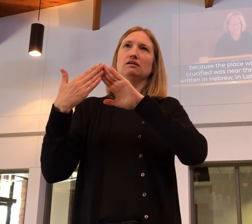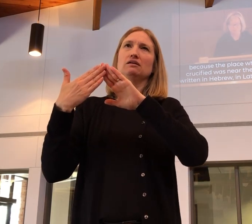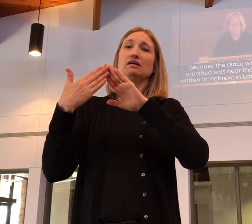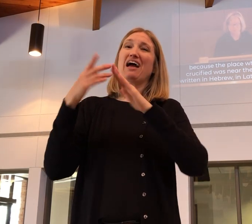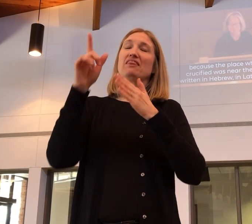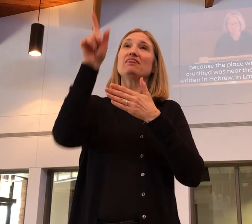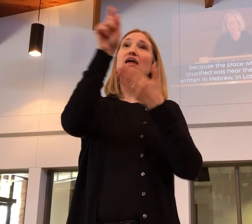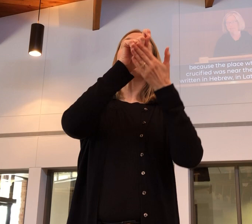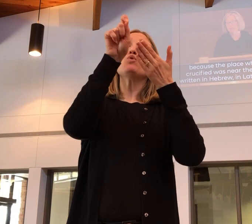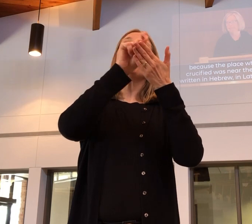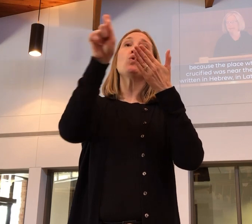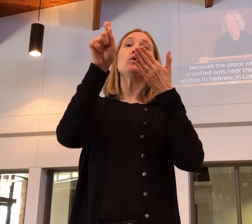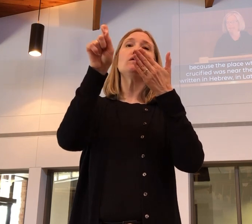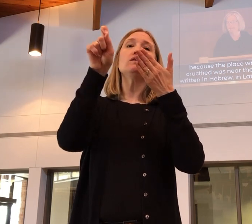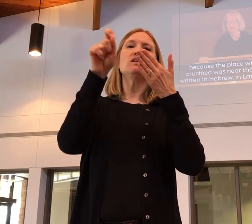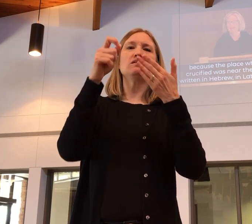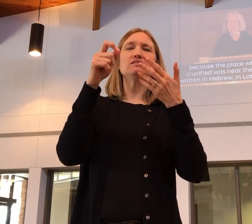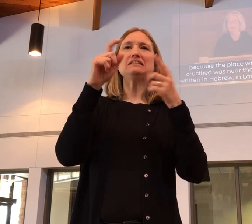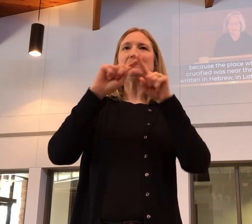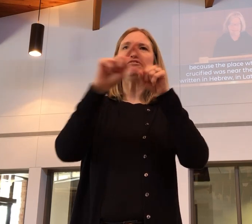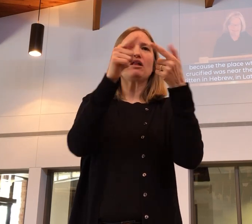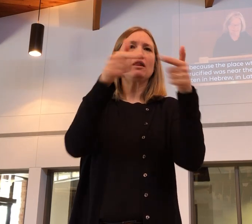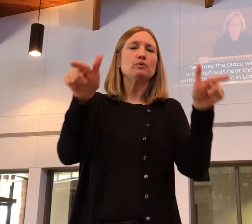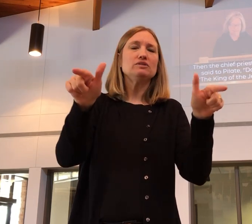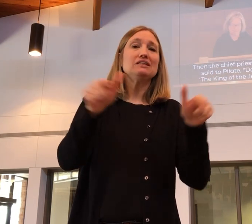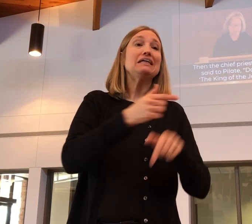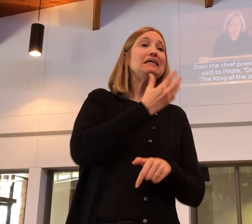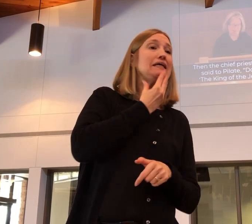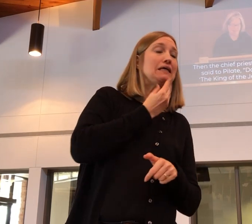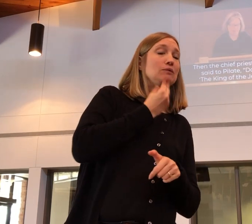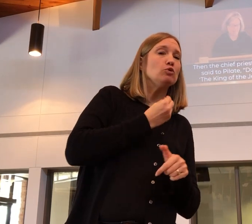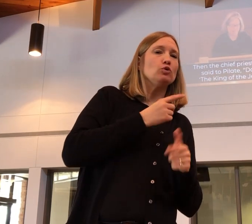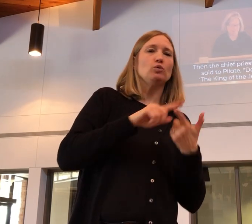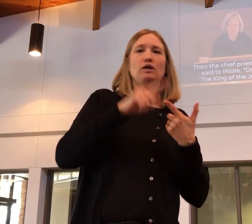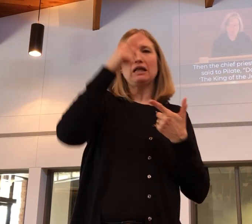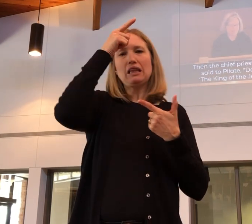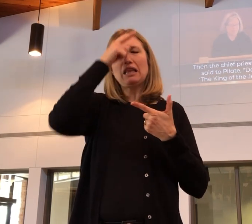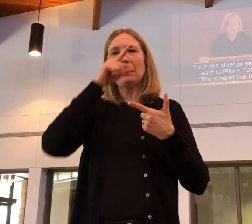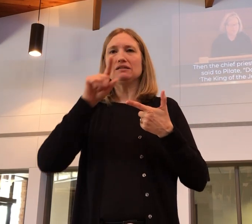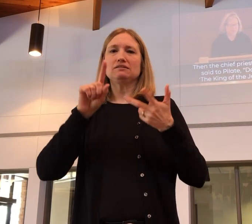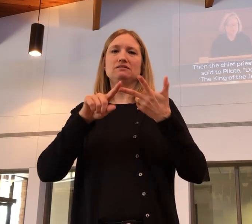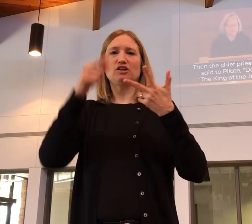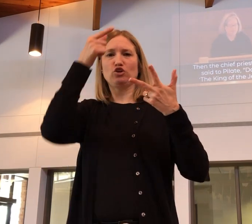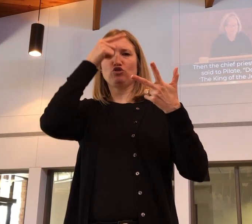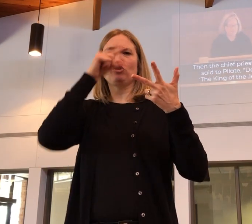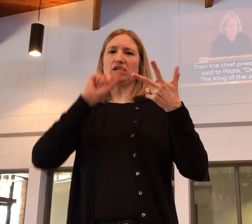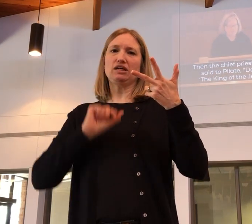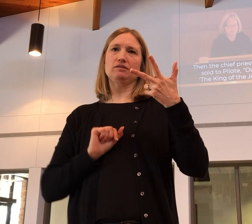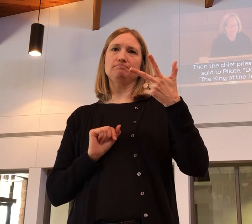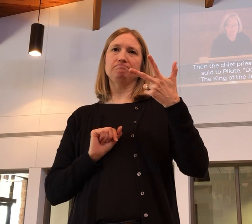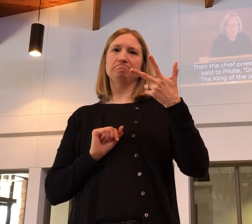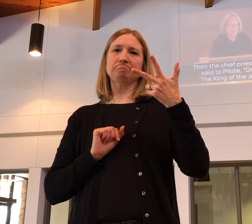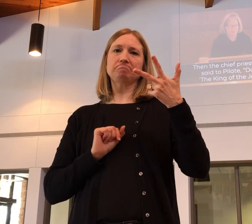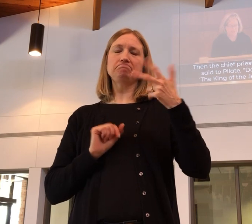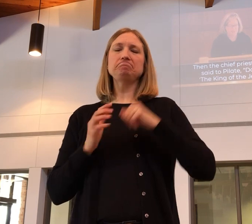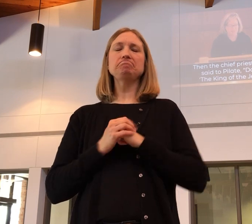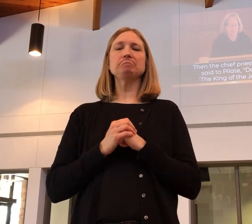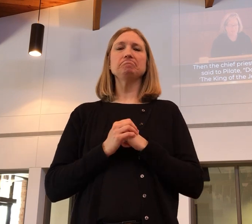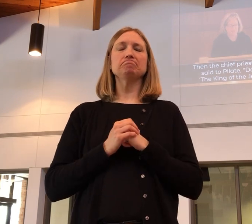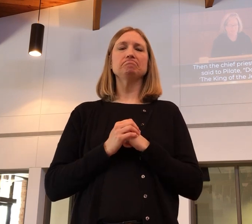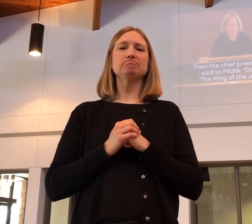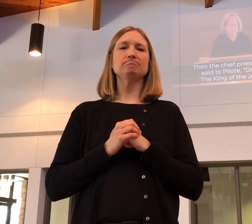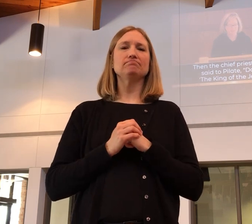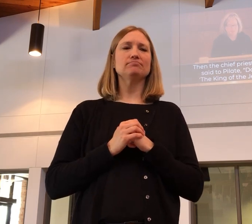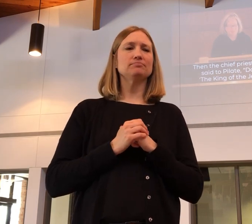in Hebrew, in Latin, and in Greek. Then the chief priests of the Jews said